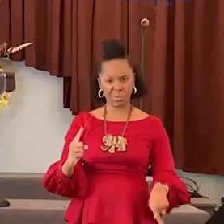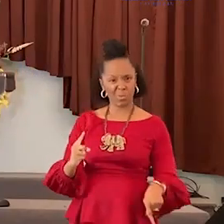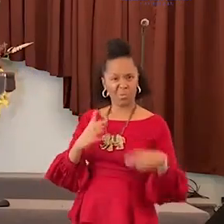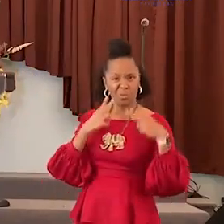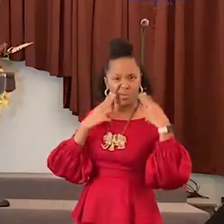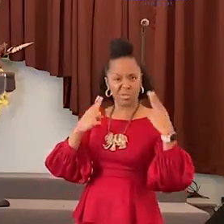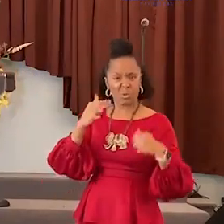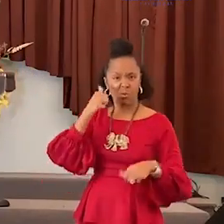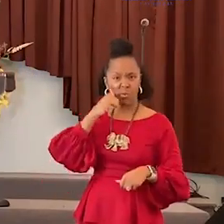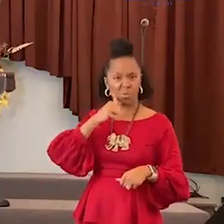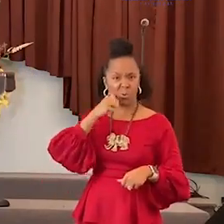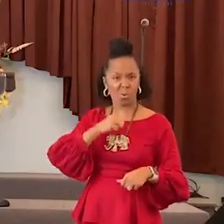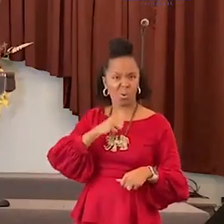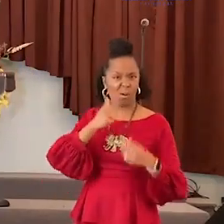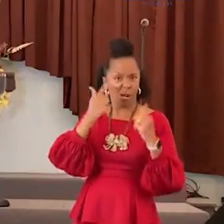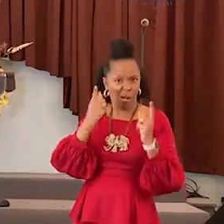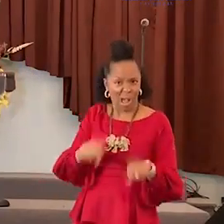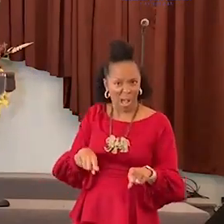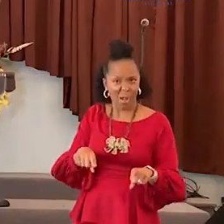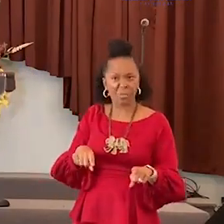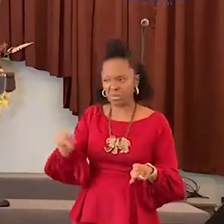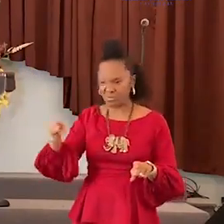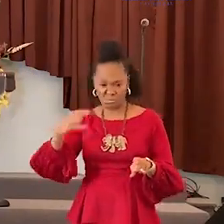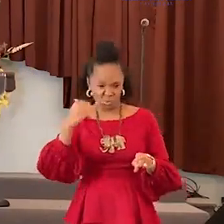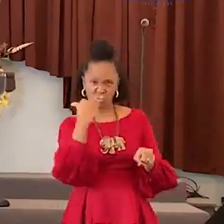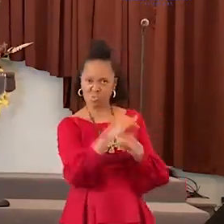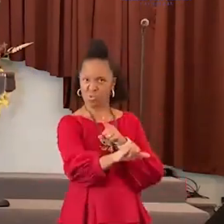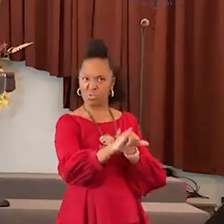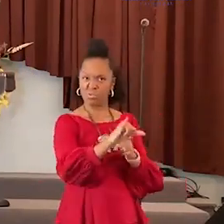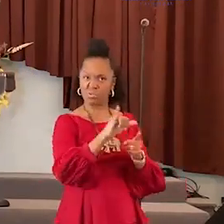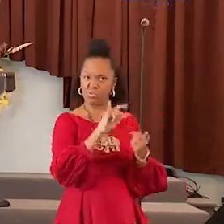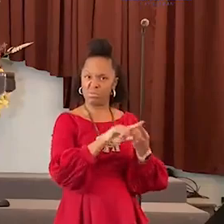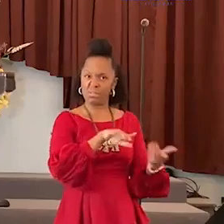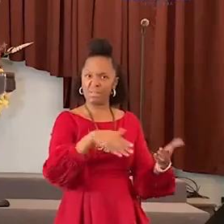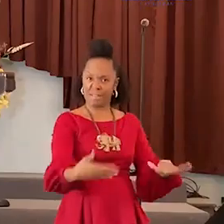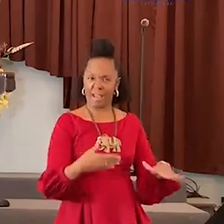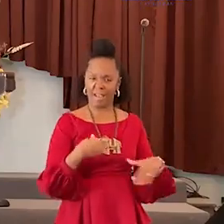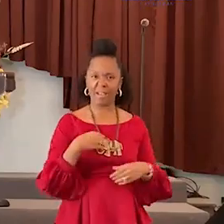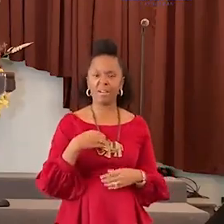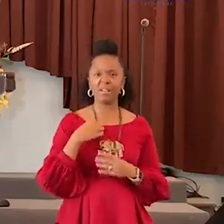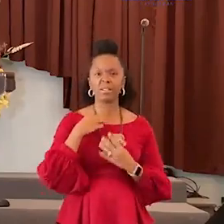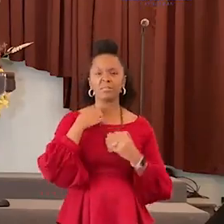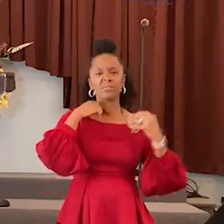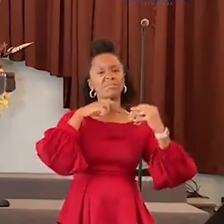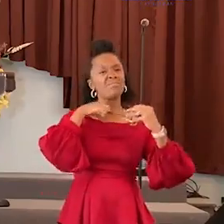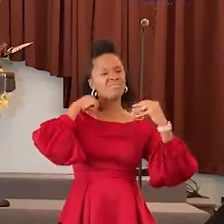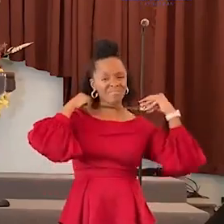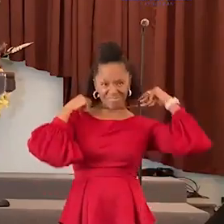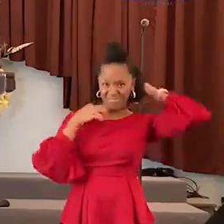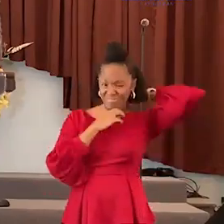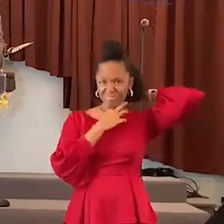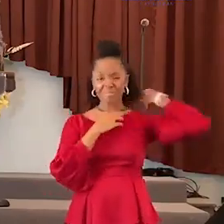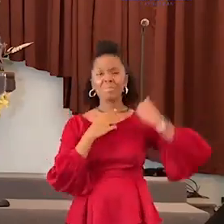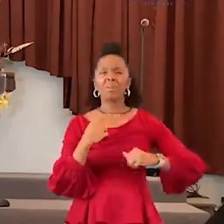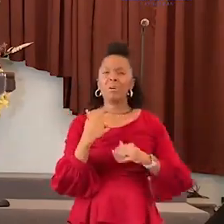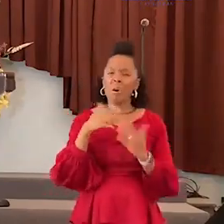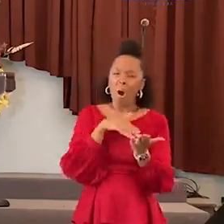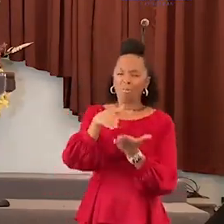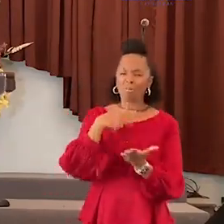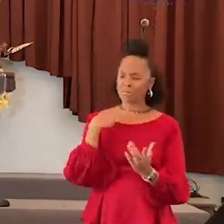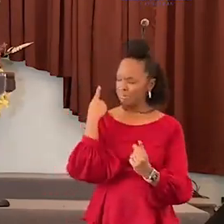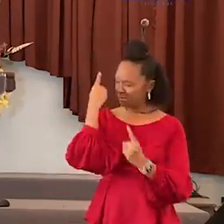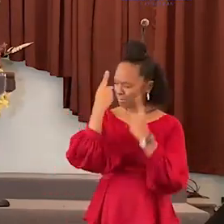innocent child was cursed to death. Jesus. I often wondered, what did this little child do to make